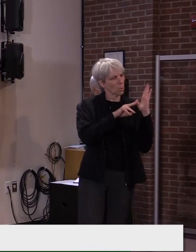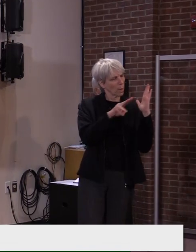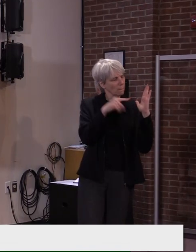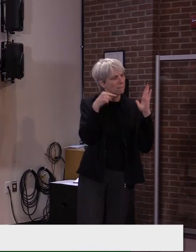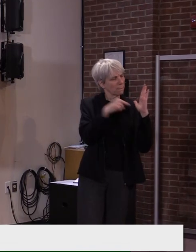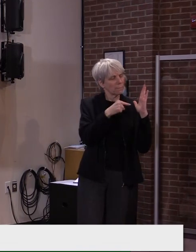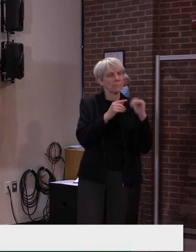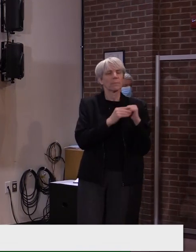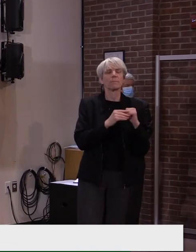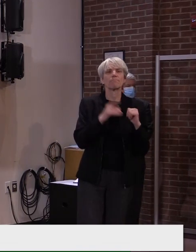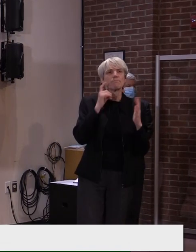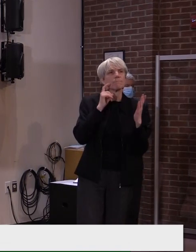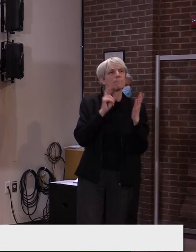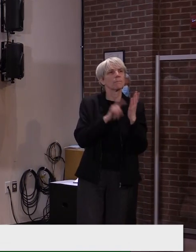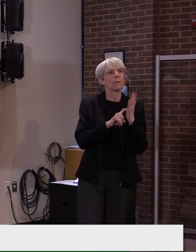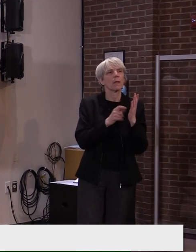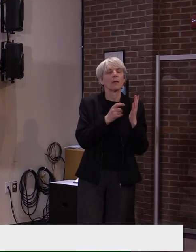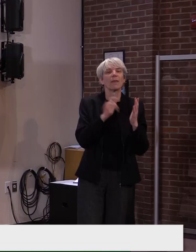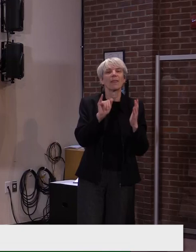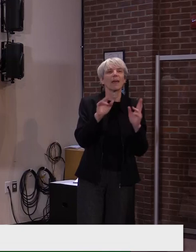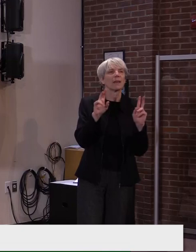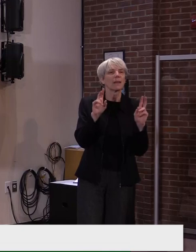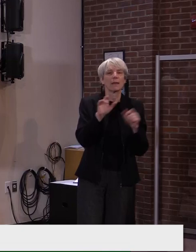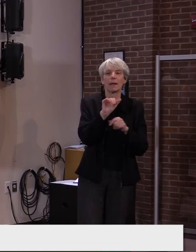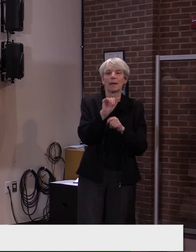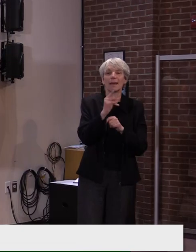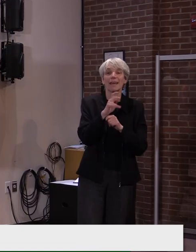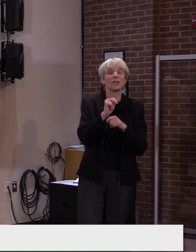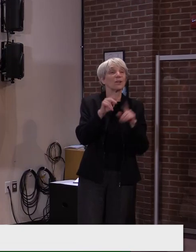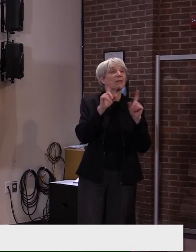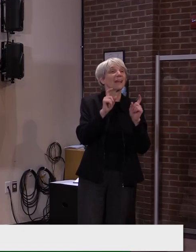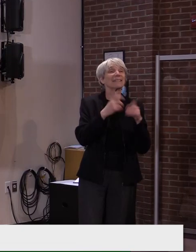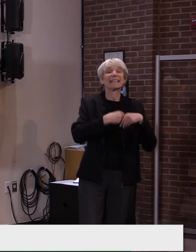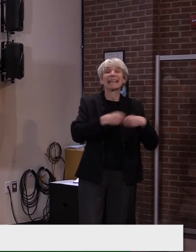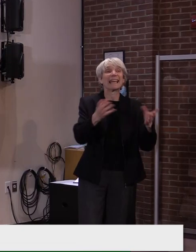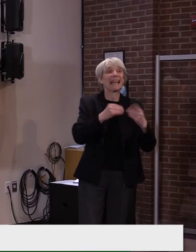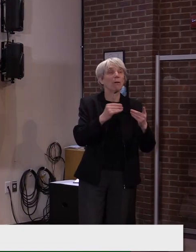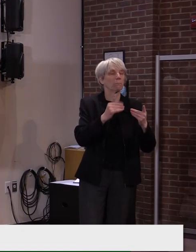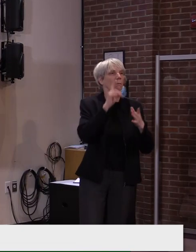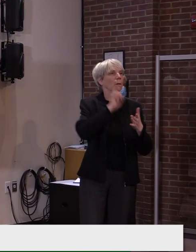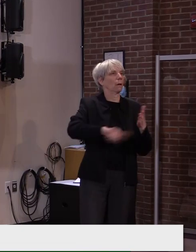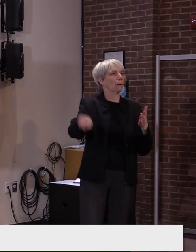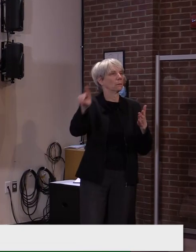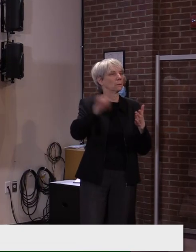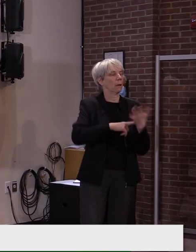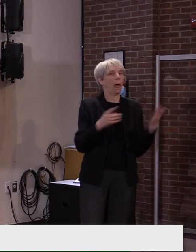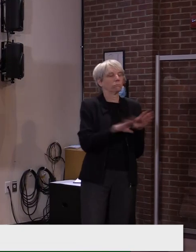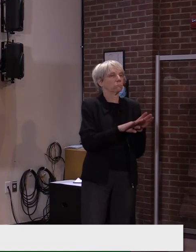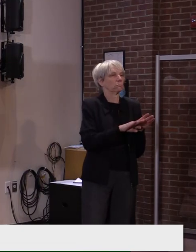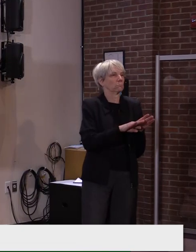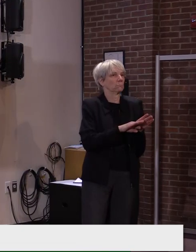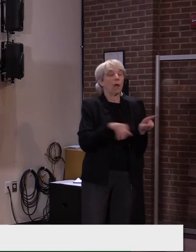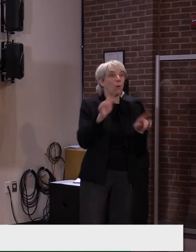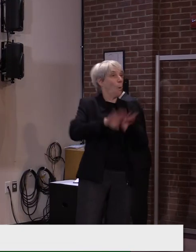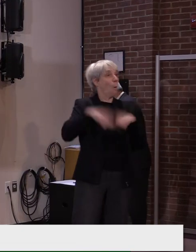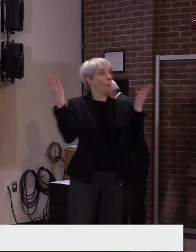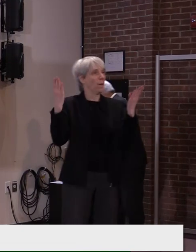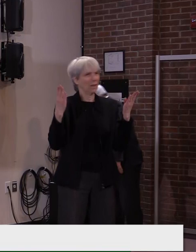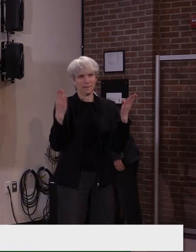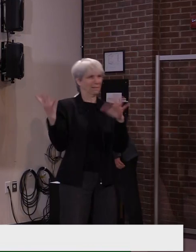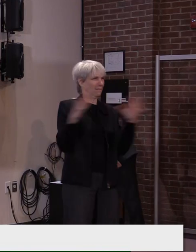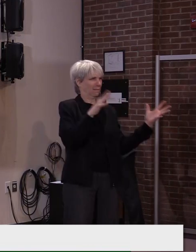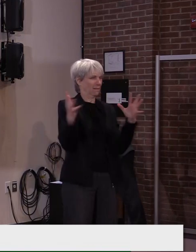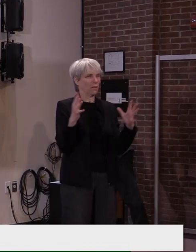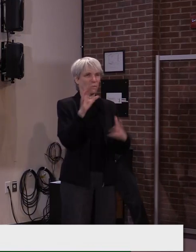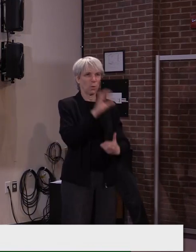of the antigen giveaways, I guess, that were canceled, and then there were brand new testing sites that were set up.